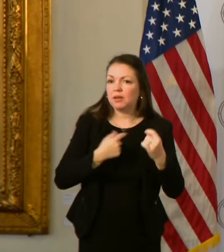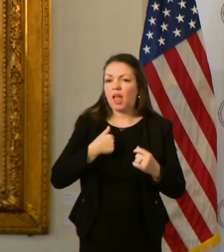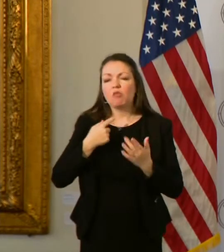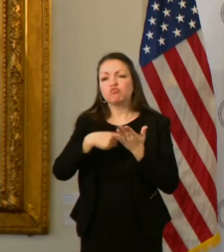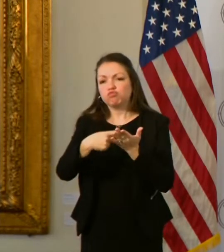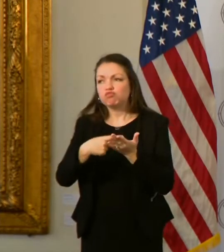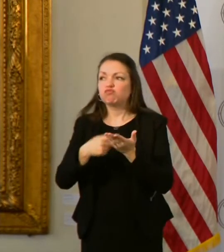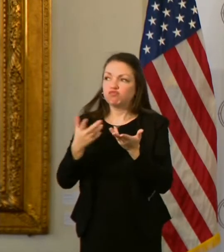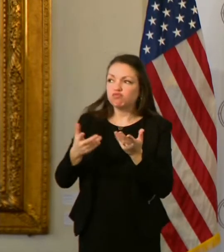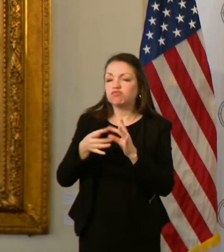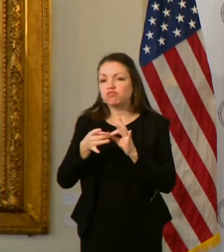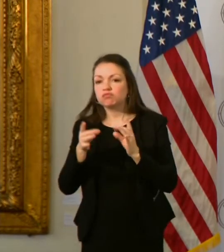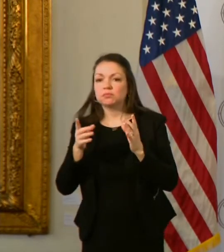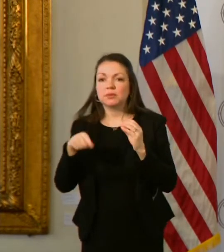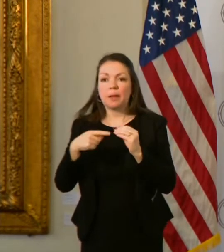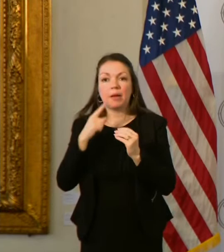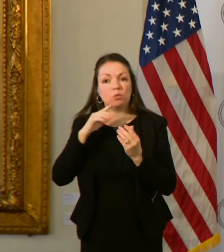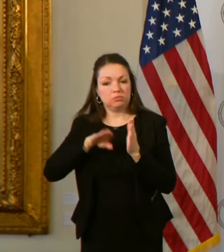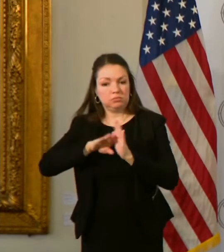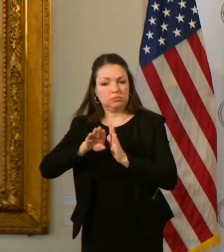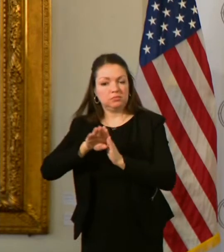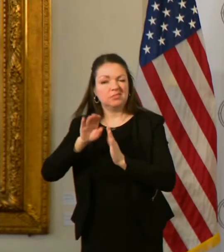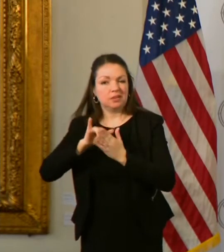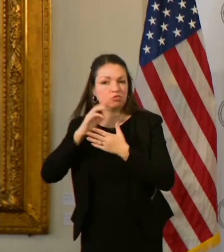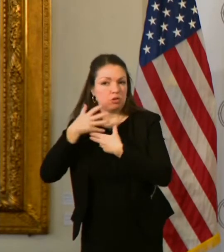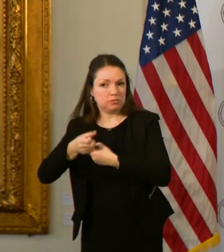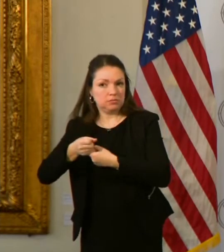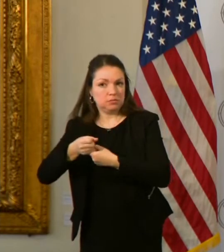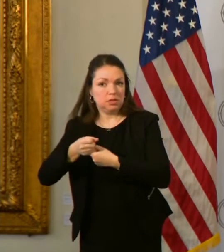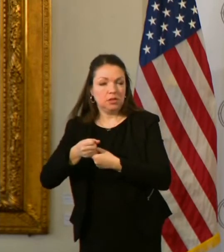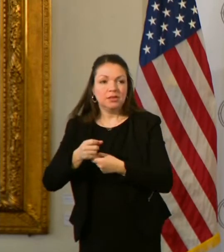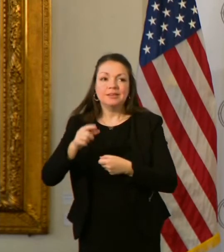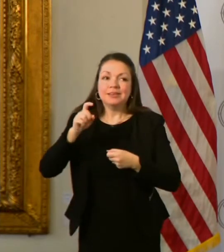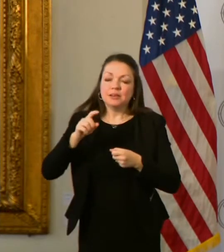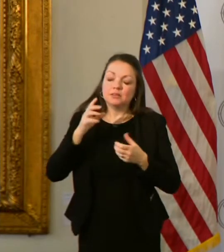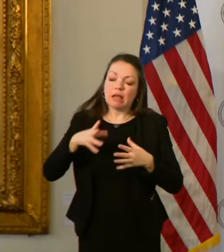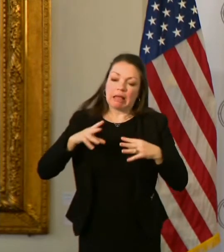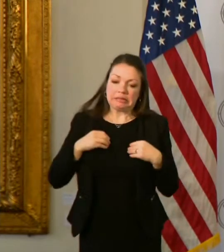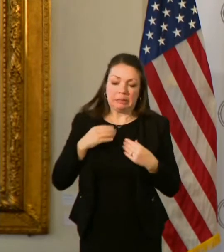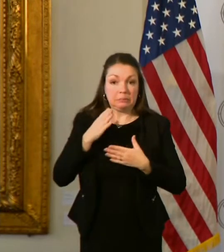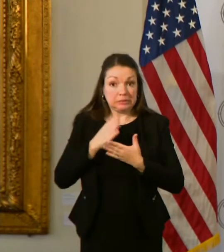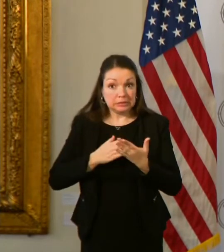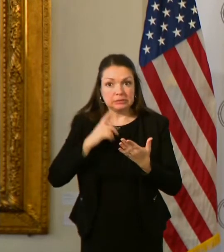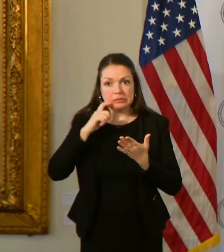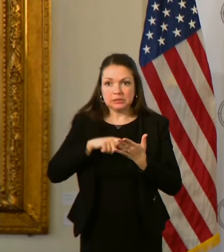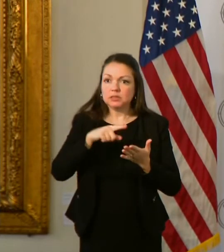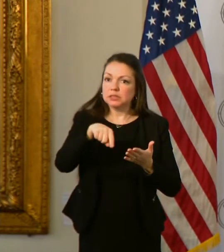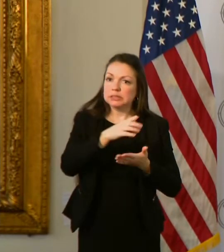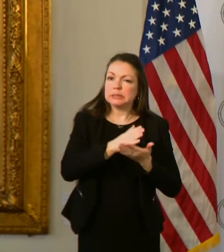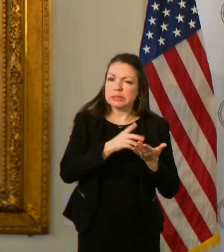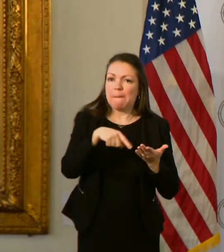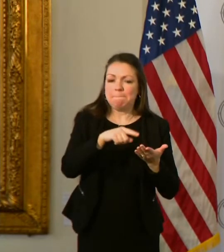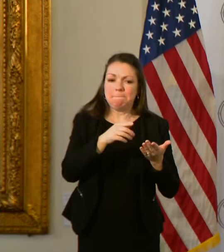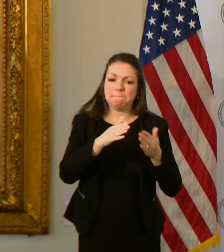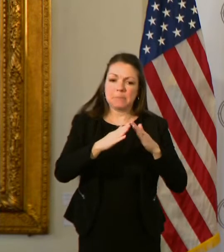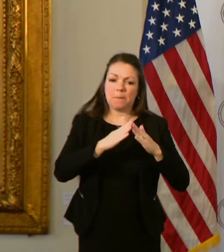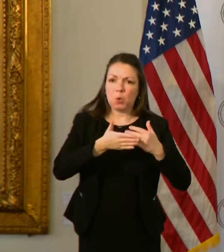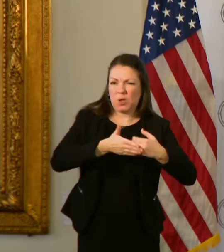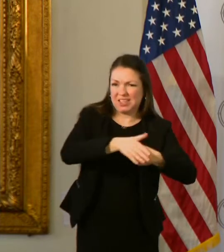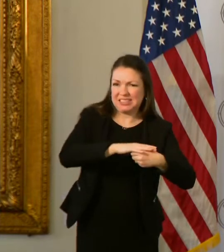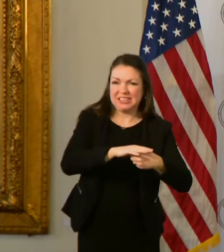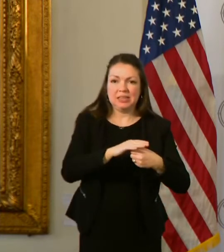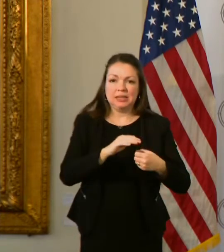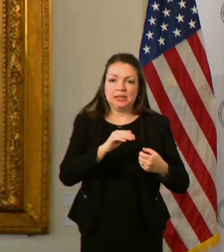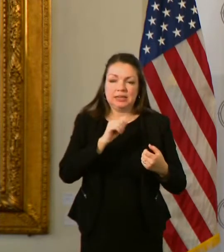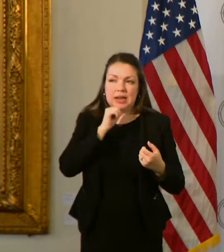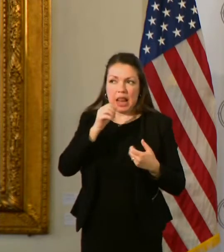and there is this kind of inherent acceptance that we recognize that some of our communities that are besieged by violence have little